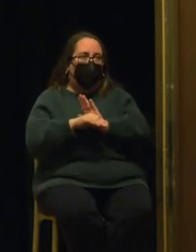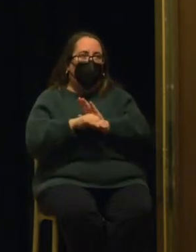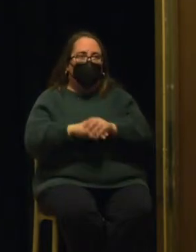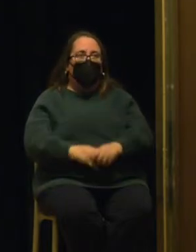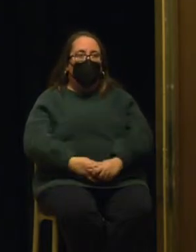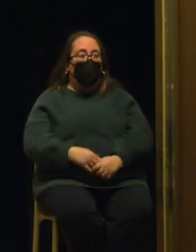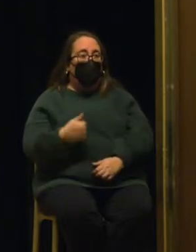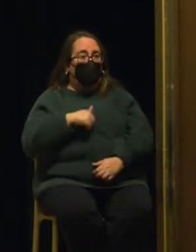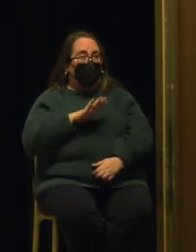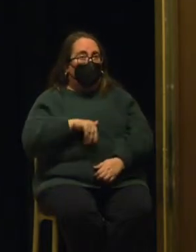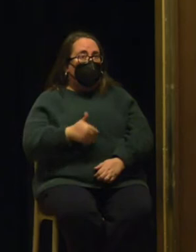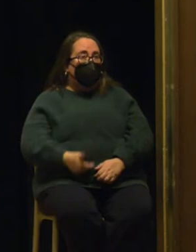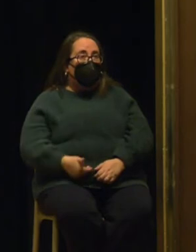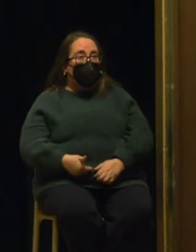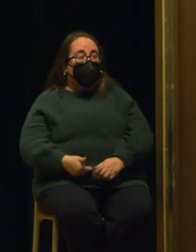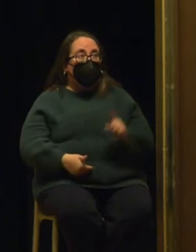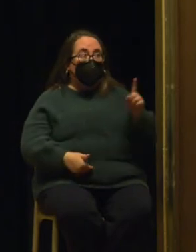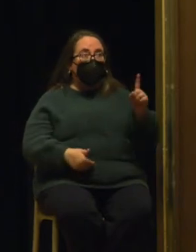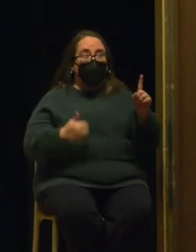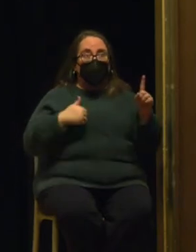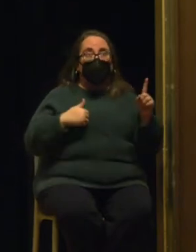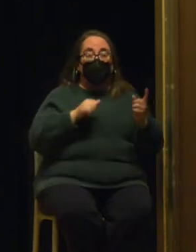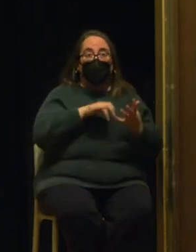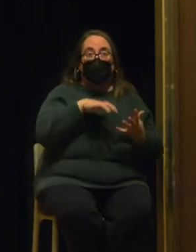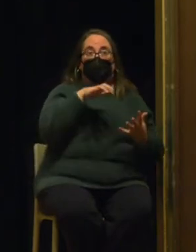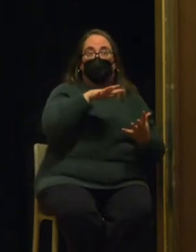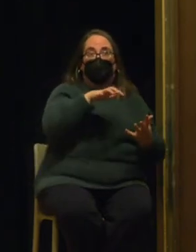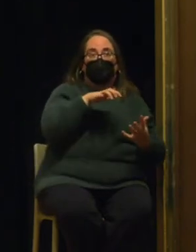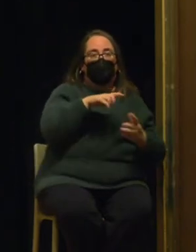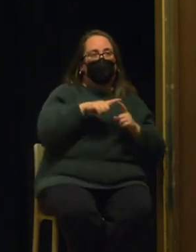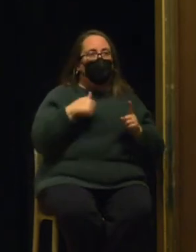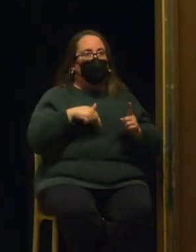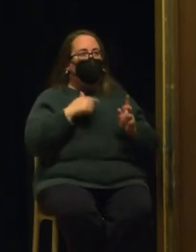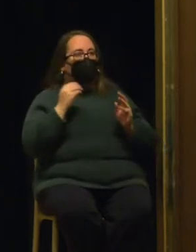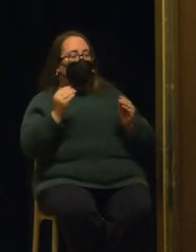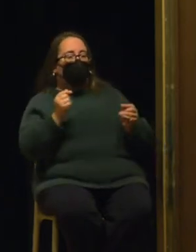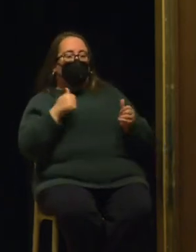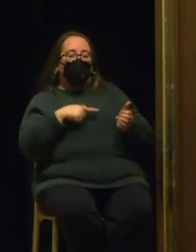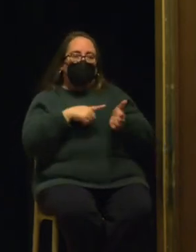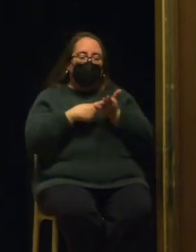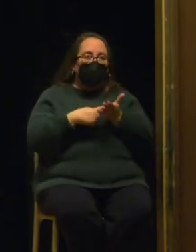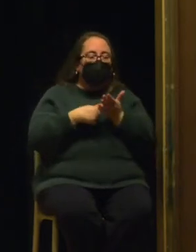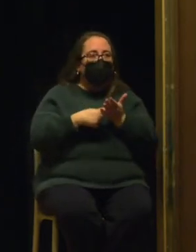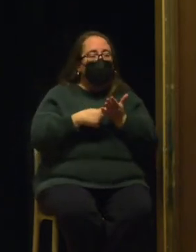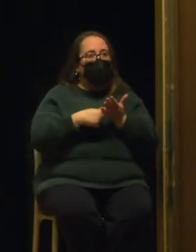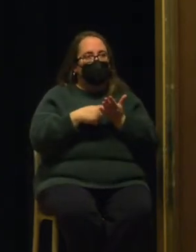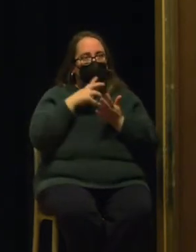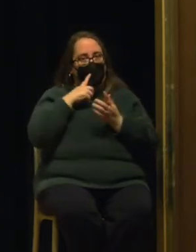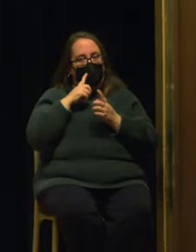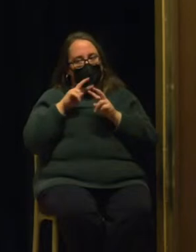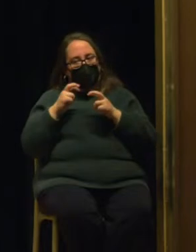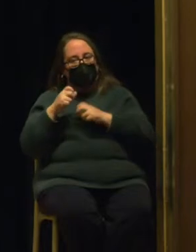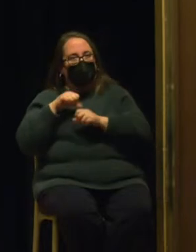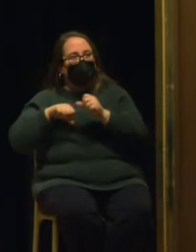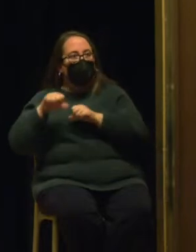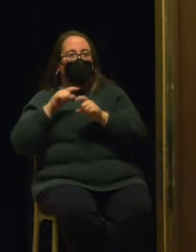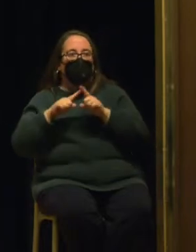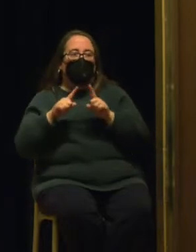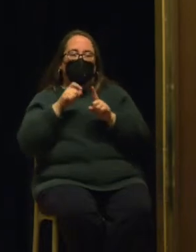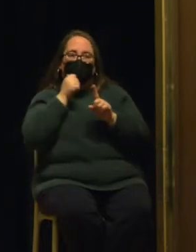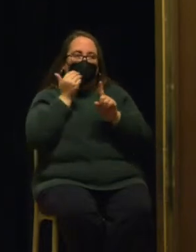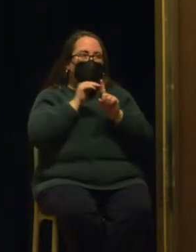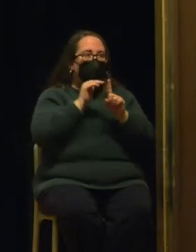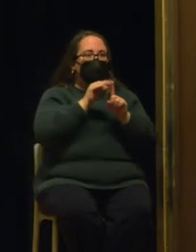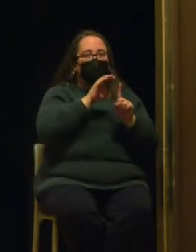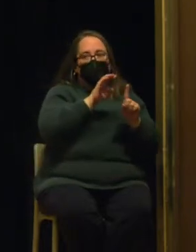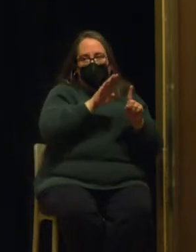we were upset about that. And, you know, we did a lot of talking among ourselves, but we didn't really go back to